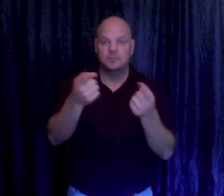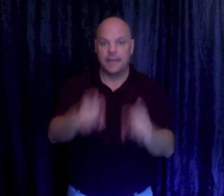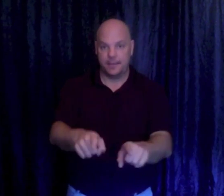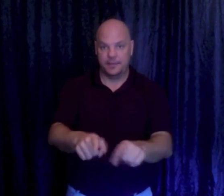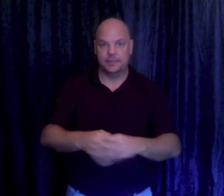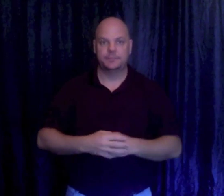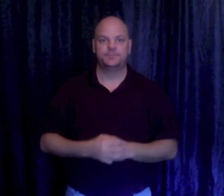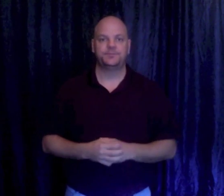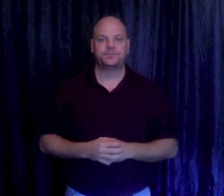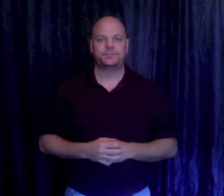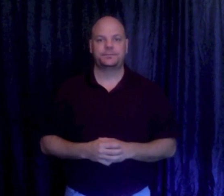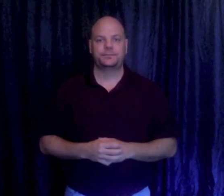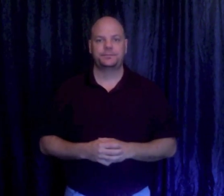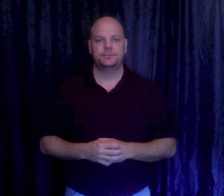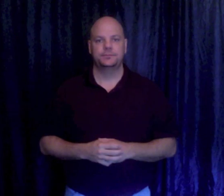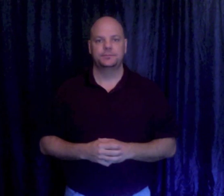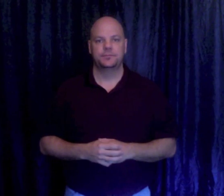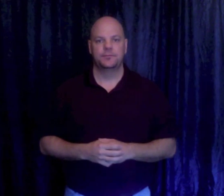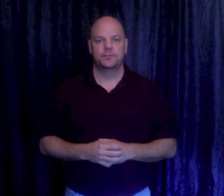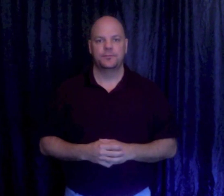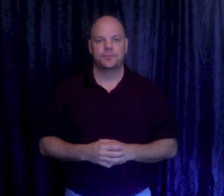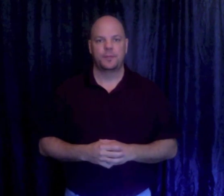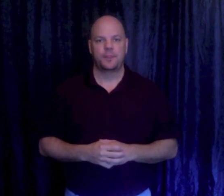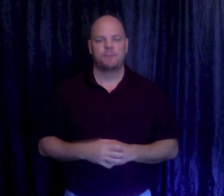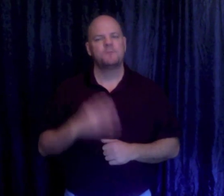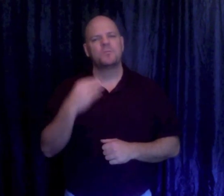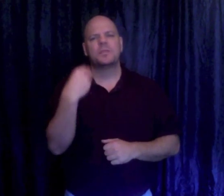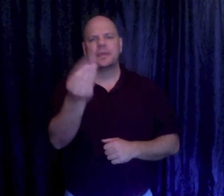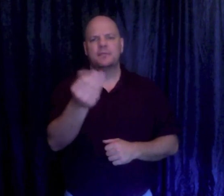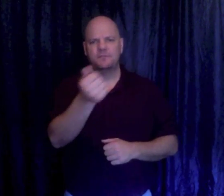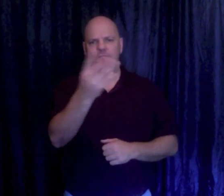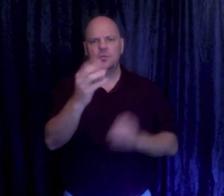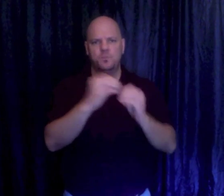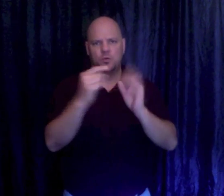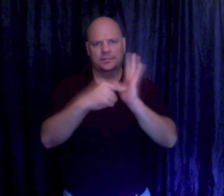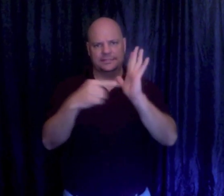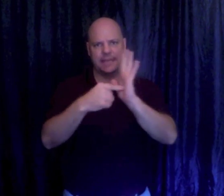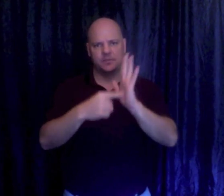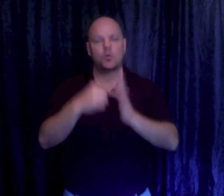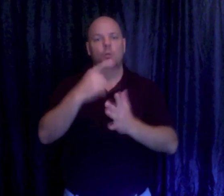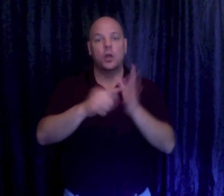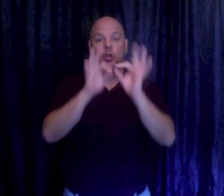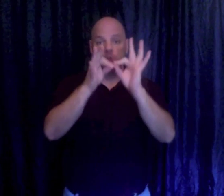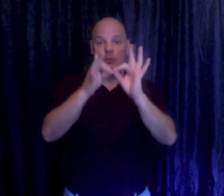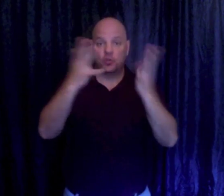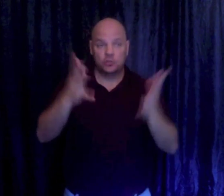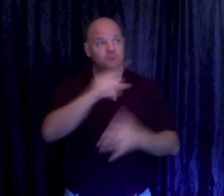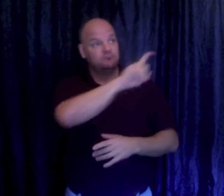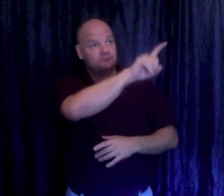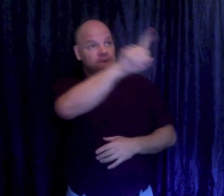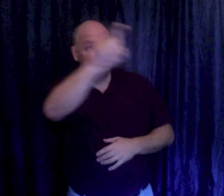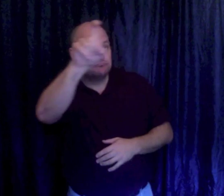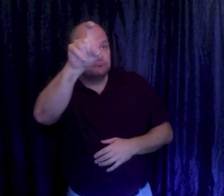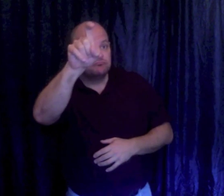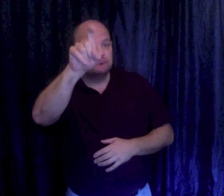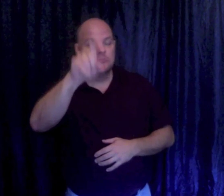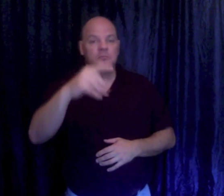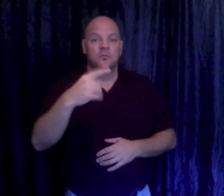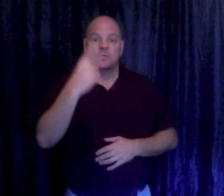So let me just give you some examples of what interpreters said when I asked them about those two examples that